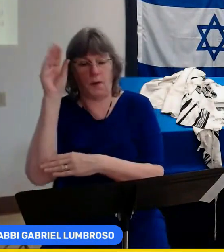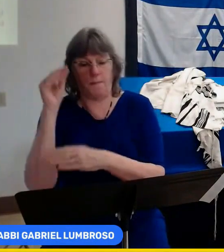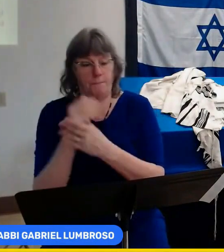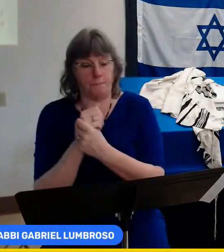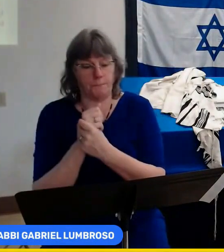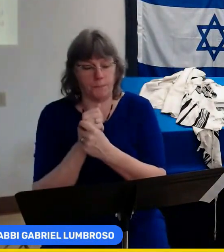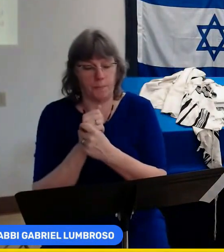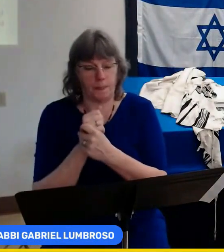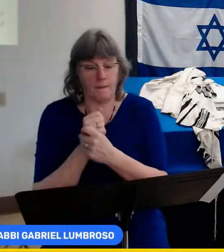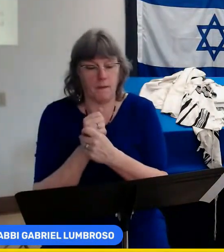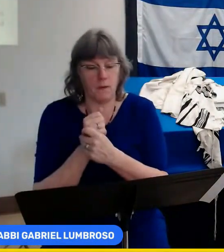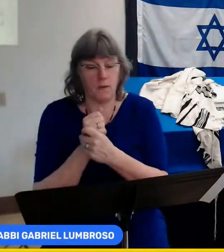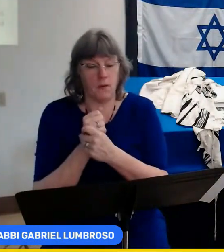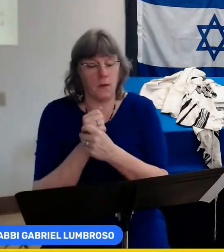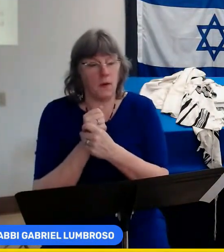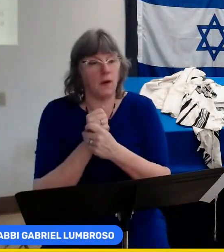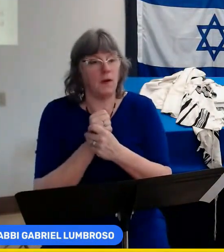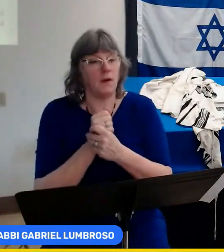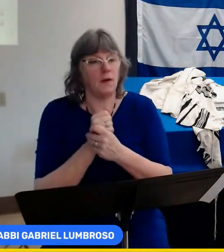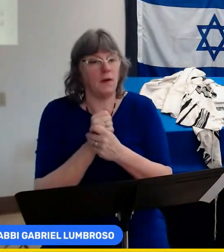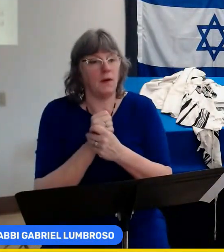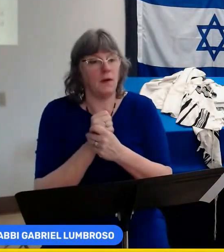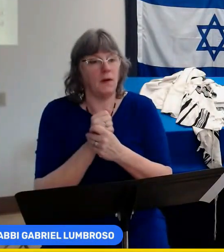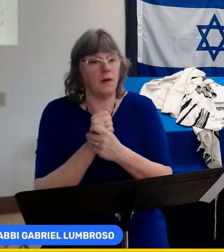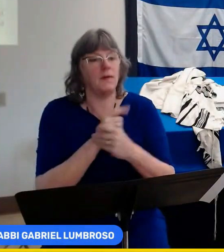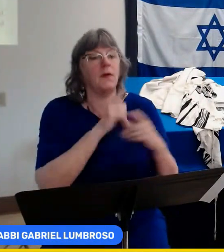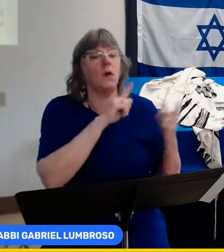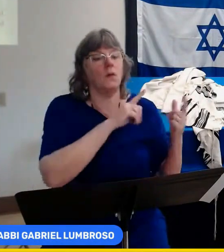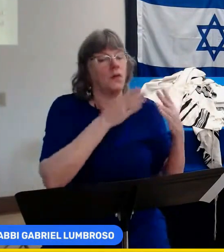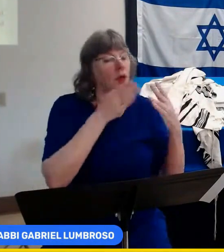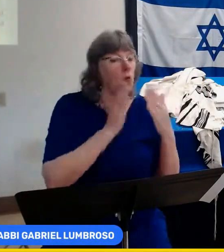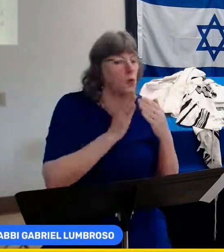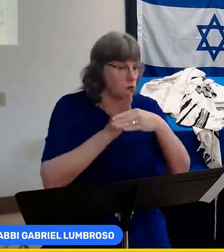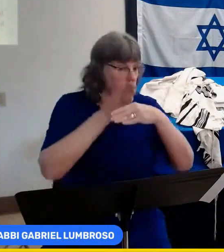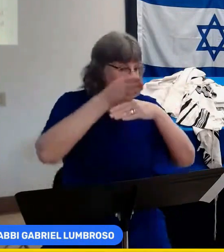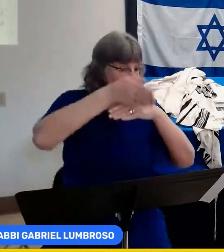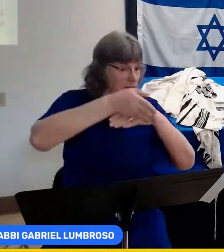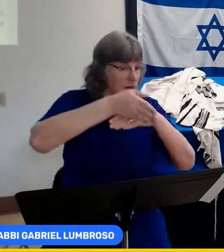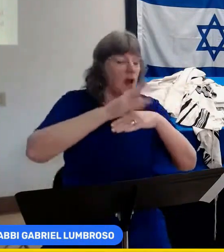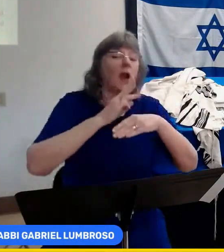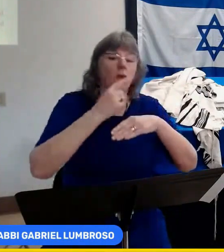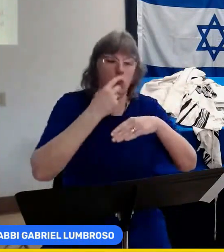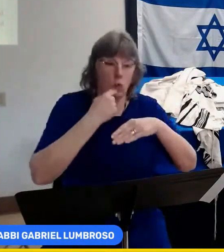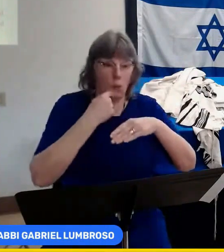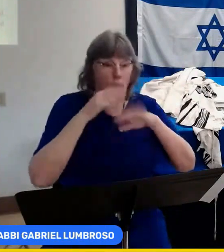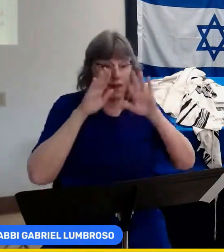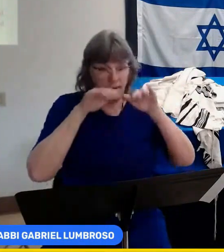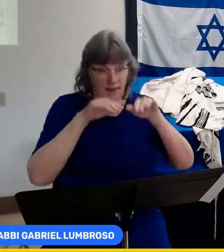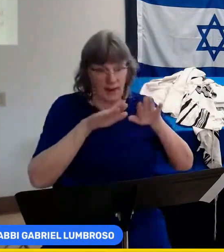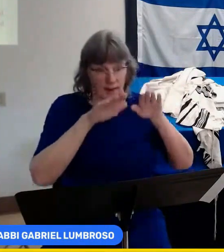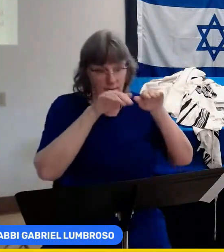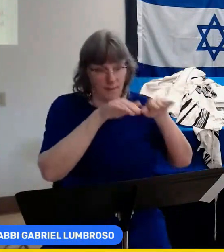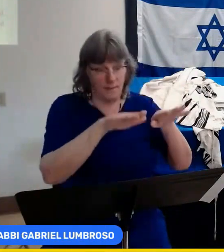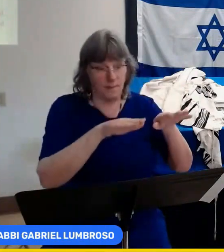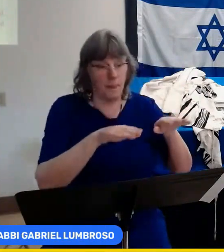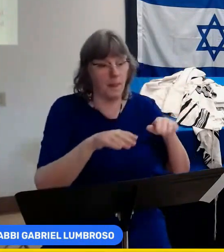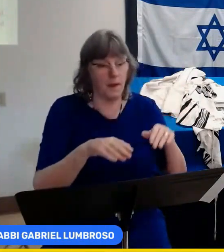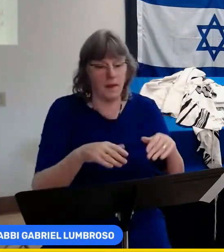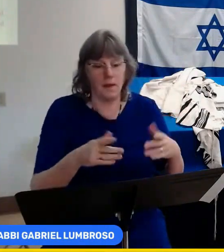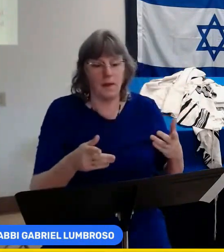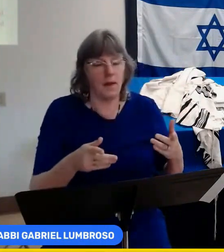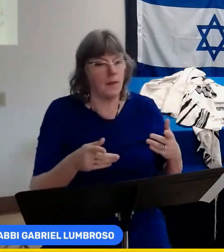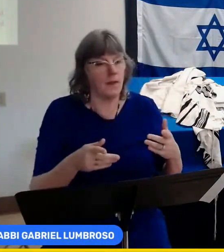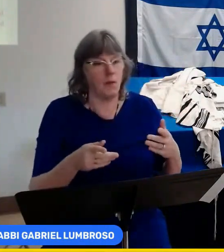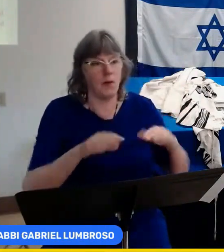So the crossing of the Red Sea provided a repentance element for both Jew and Gentile who